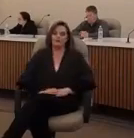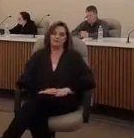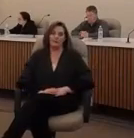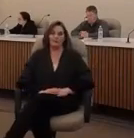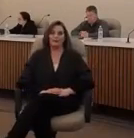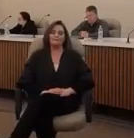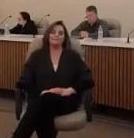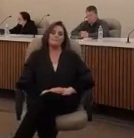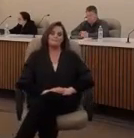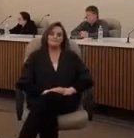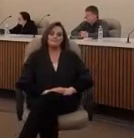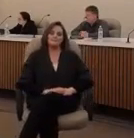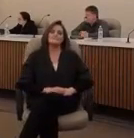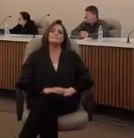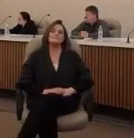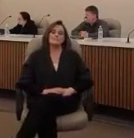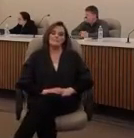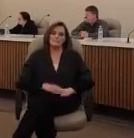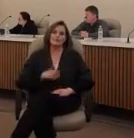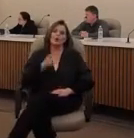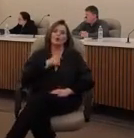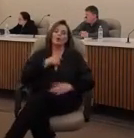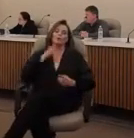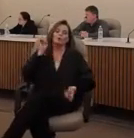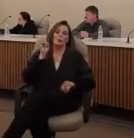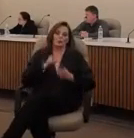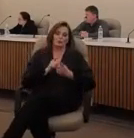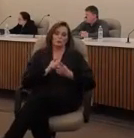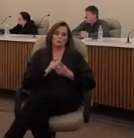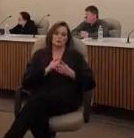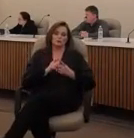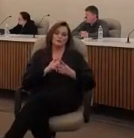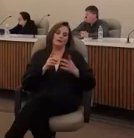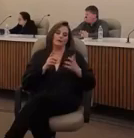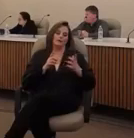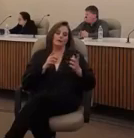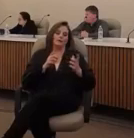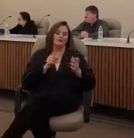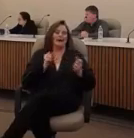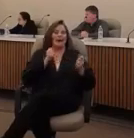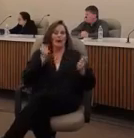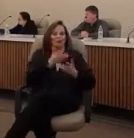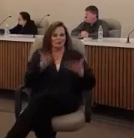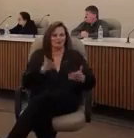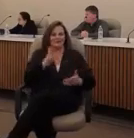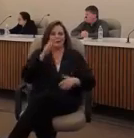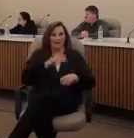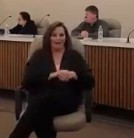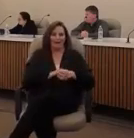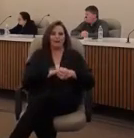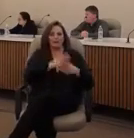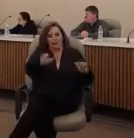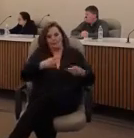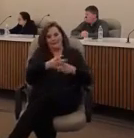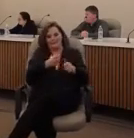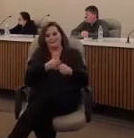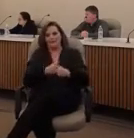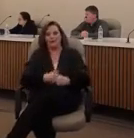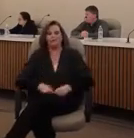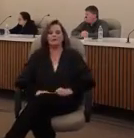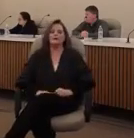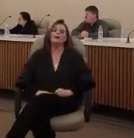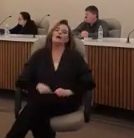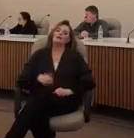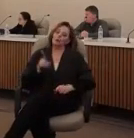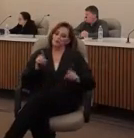cuts. We're reducing the intensity of the activity on the site. We're eliminating some potential vehicular conflict points